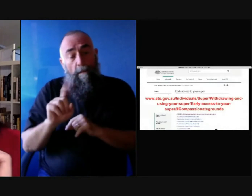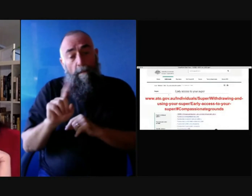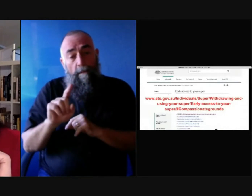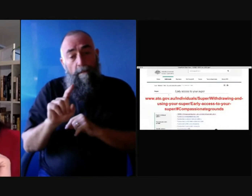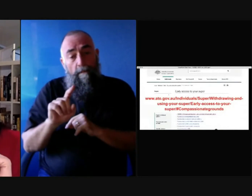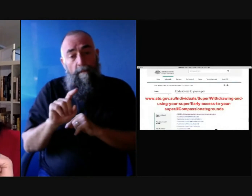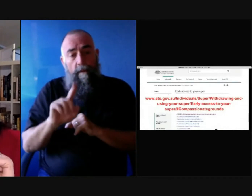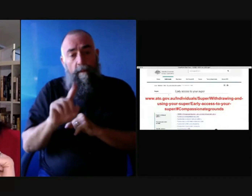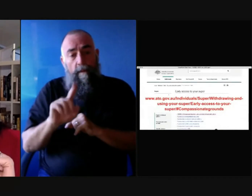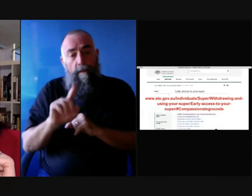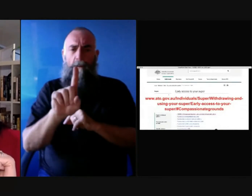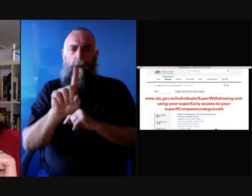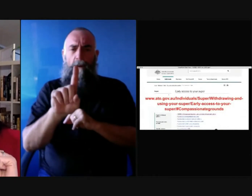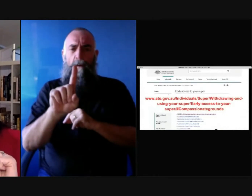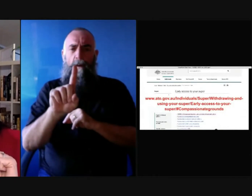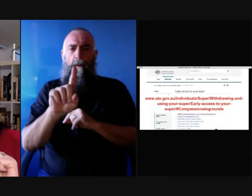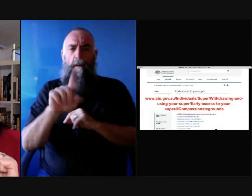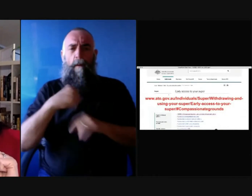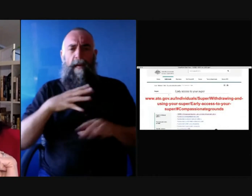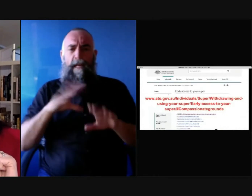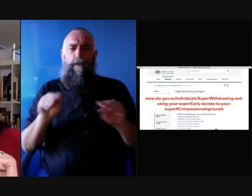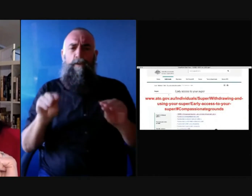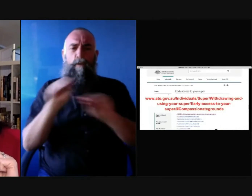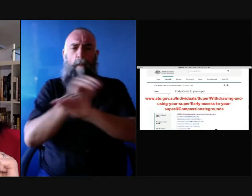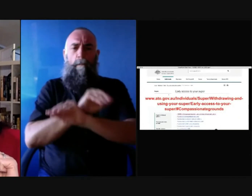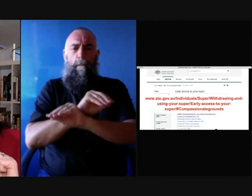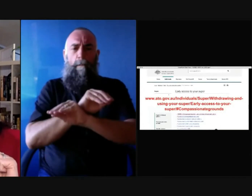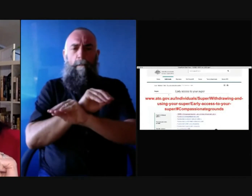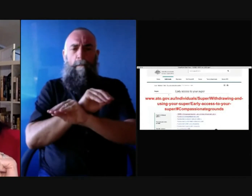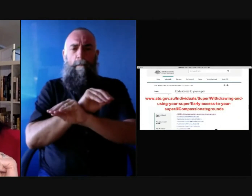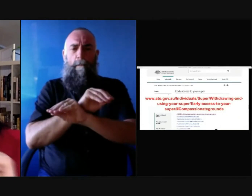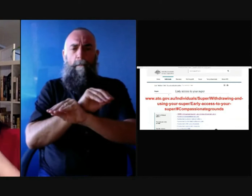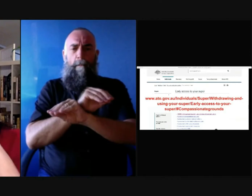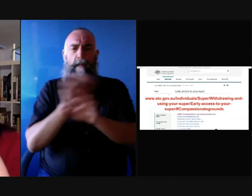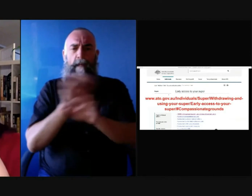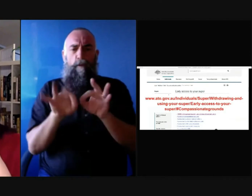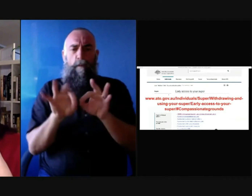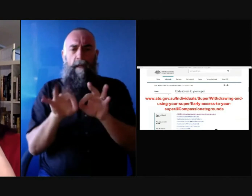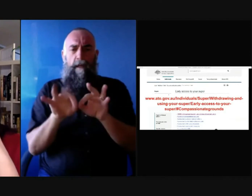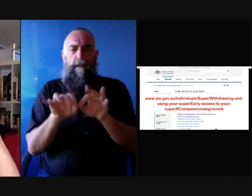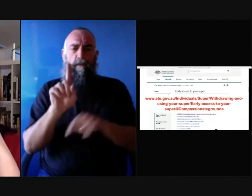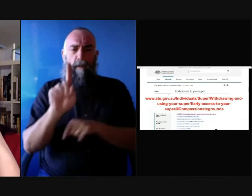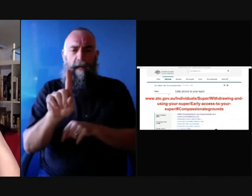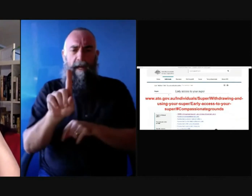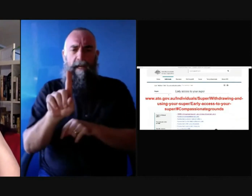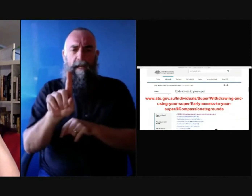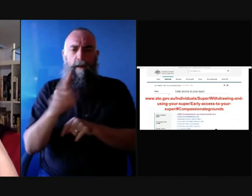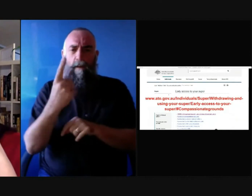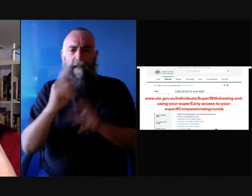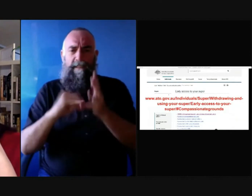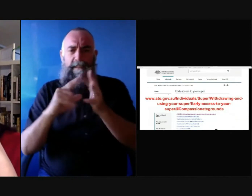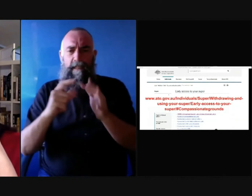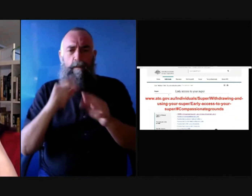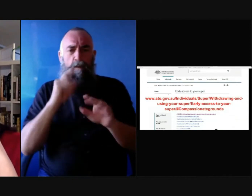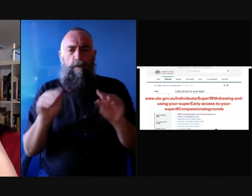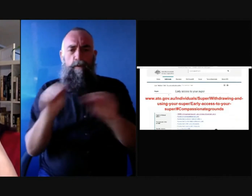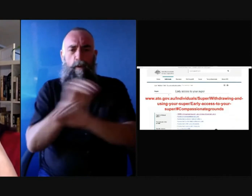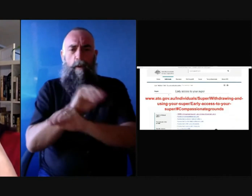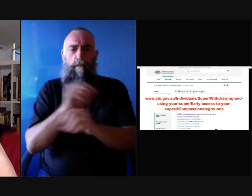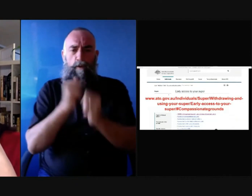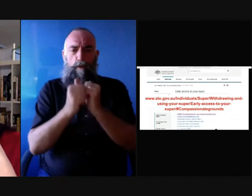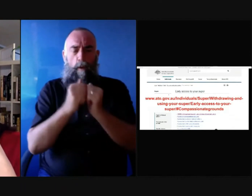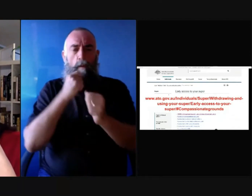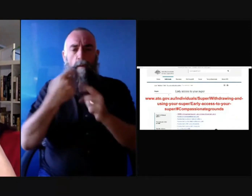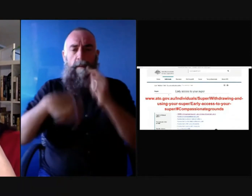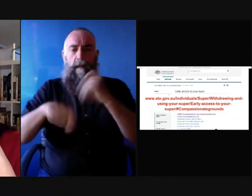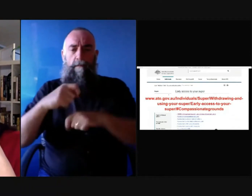okay, 1 second, we just need to swap over. So hold on 1 second. I'm just going to swap you over, Sean.